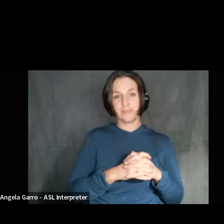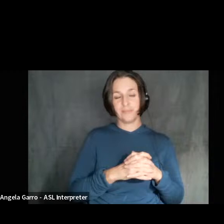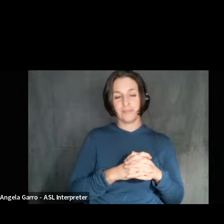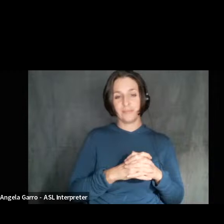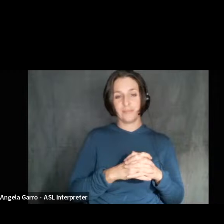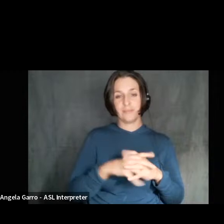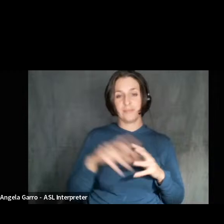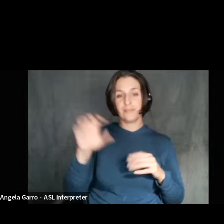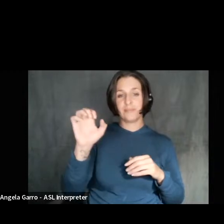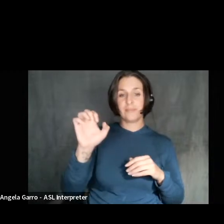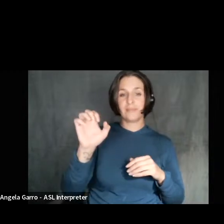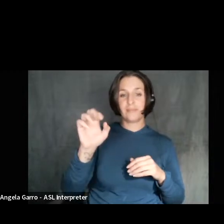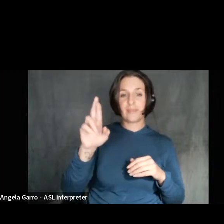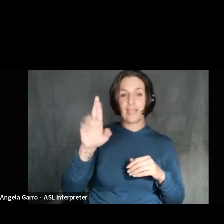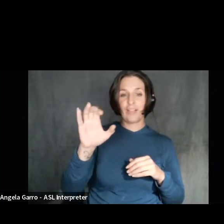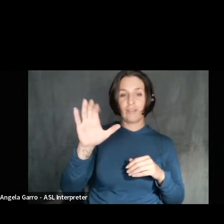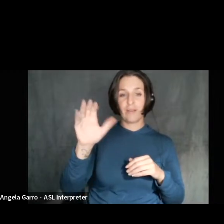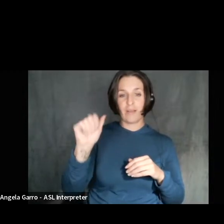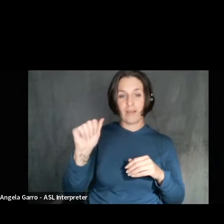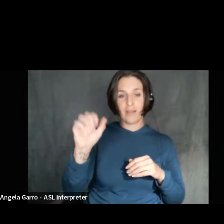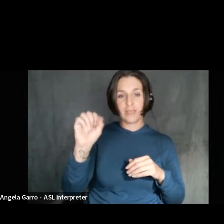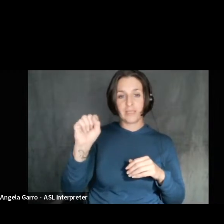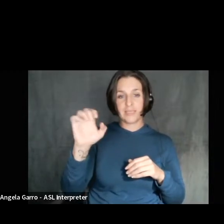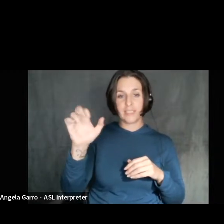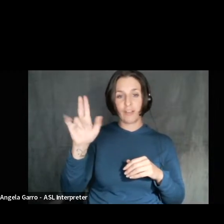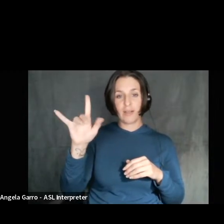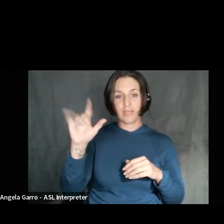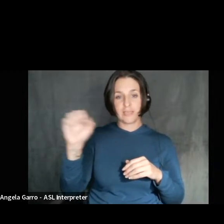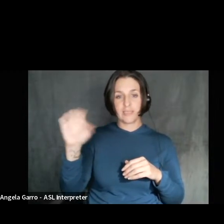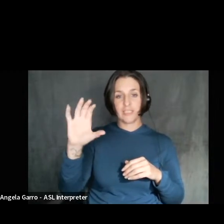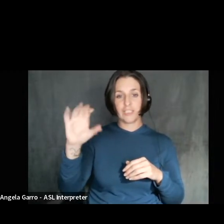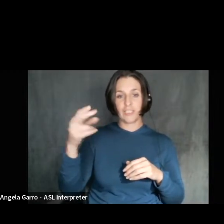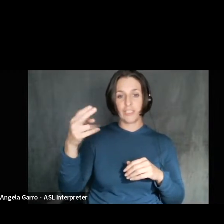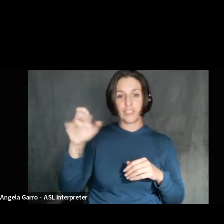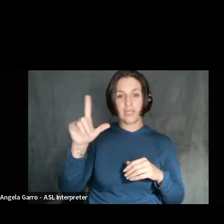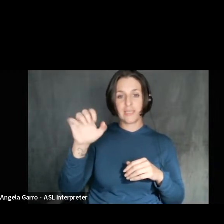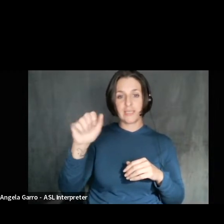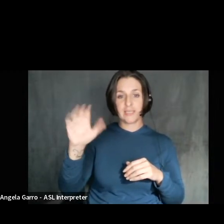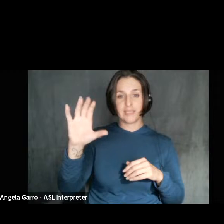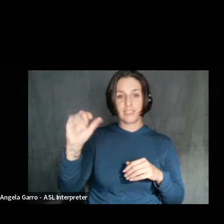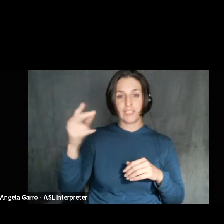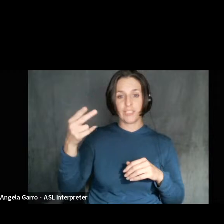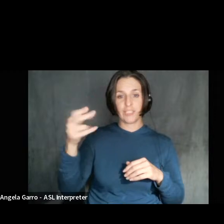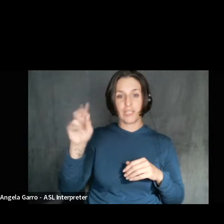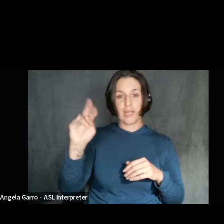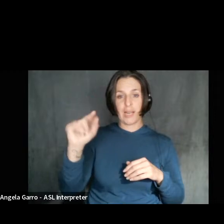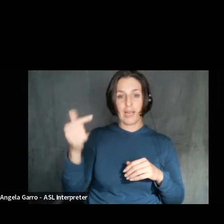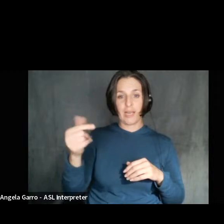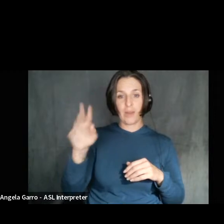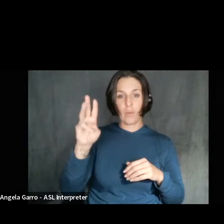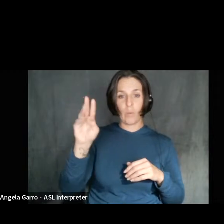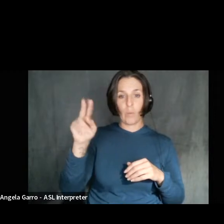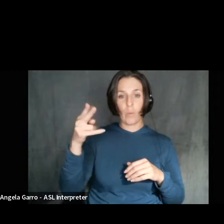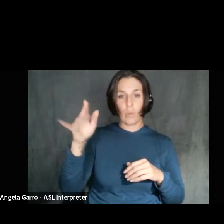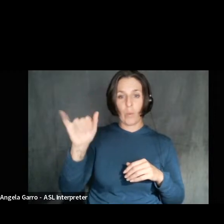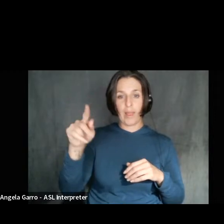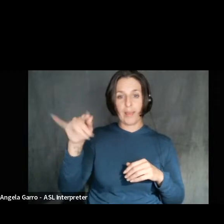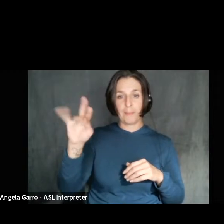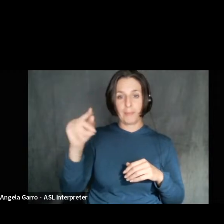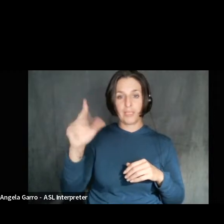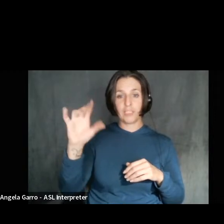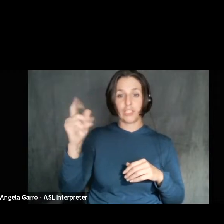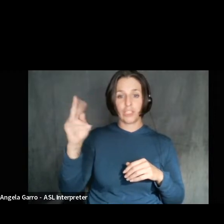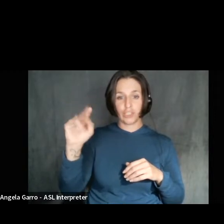Erica Serlis, Chelsea Cheng, Wai Ping Cheung, Matthew Christensen.